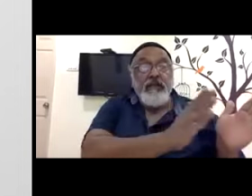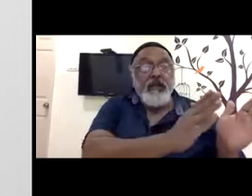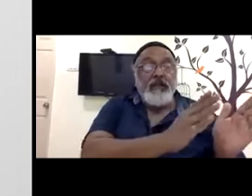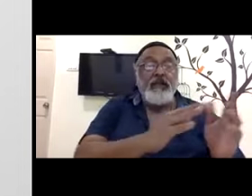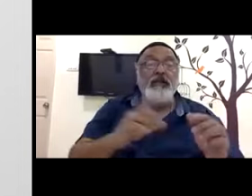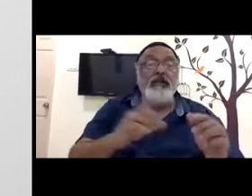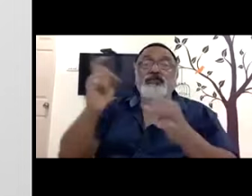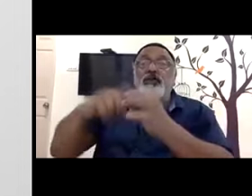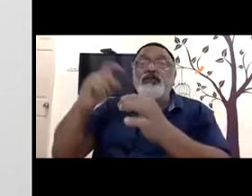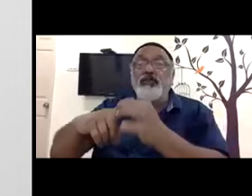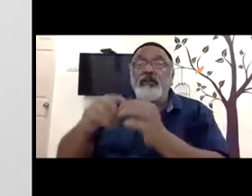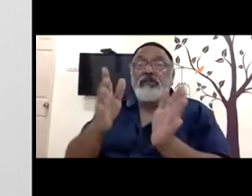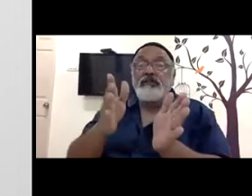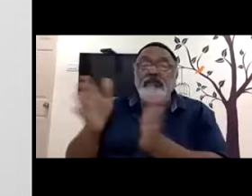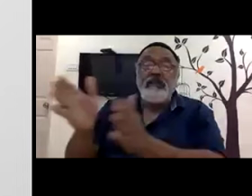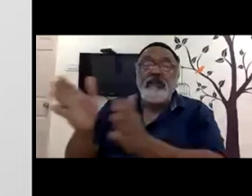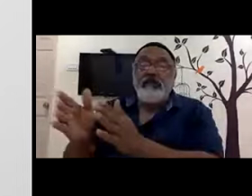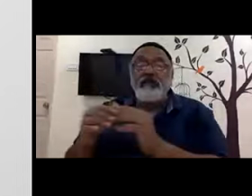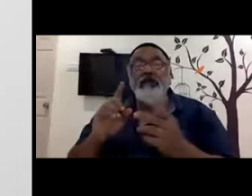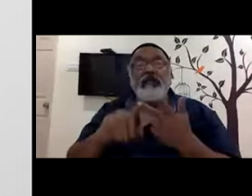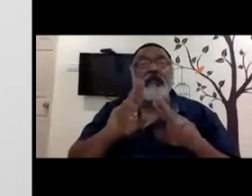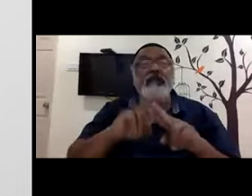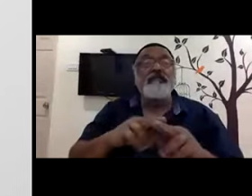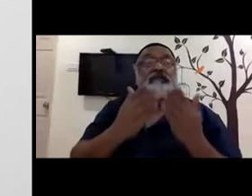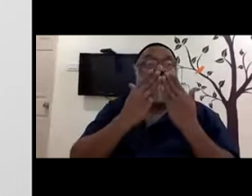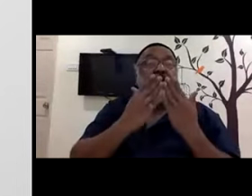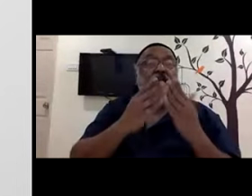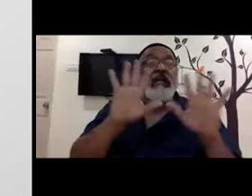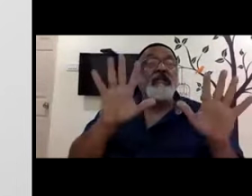For example, if I'm studying 10 schools in Delhi,